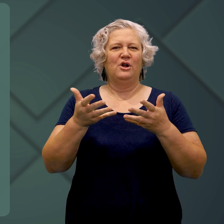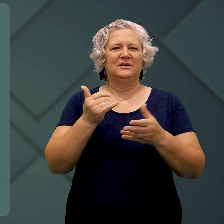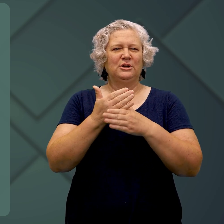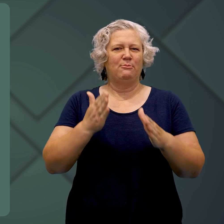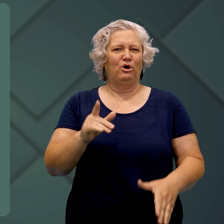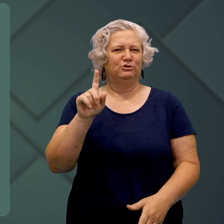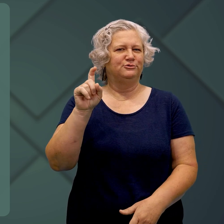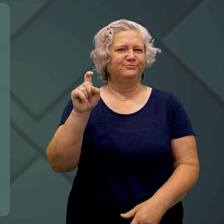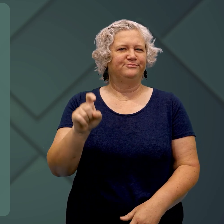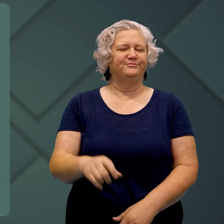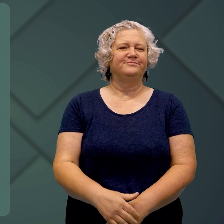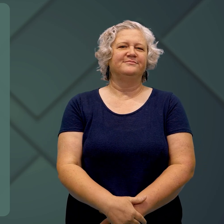partner?